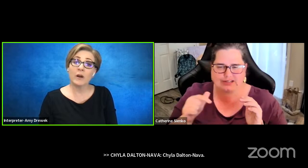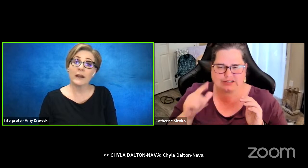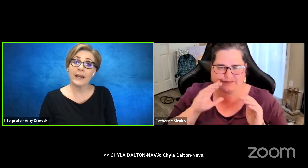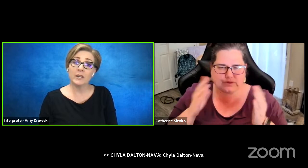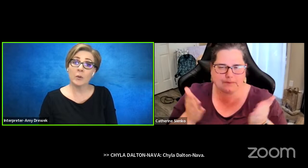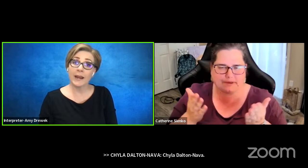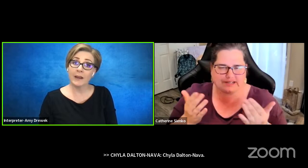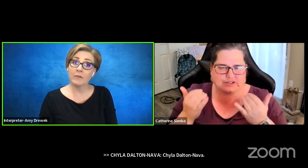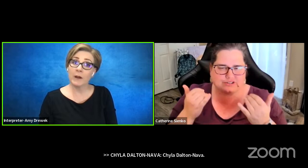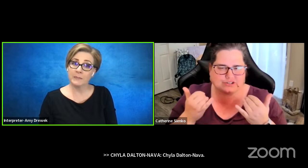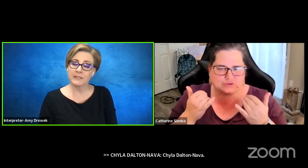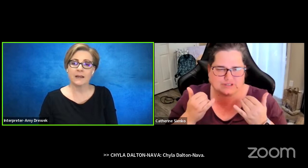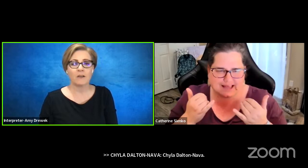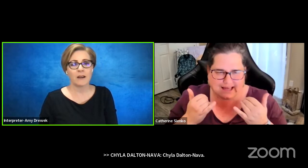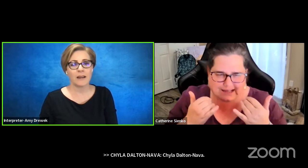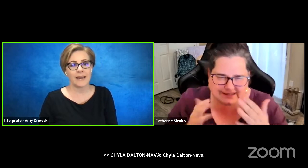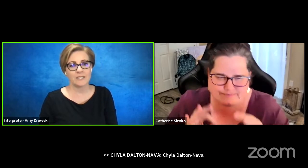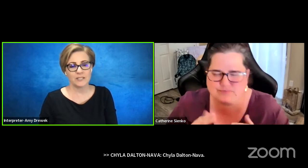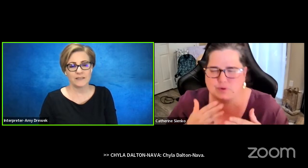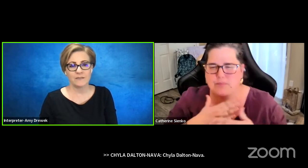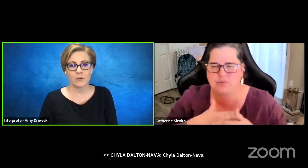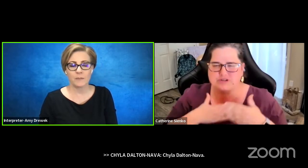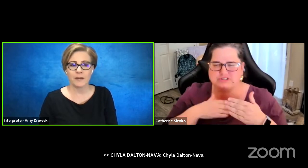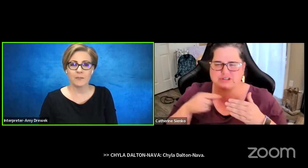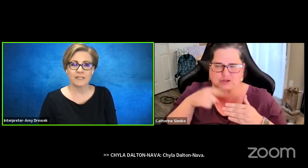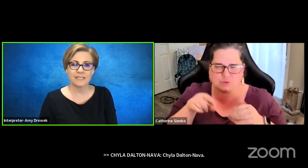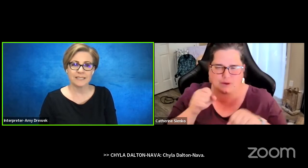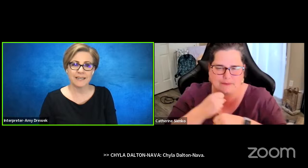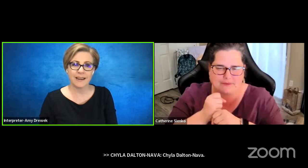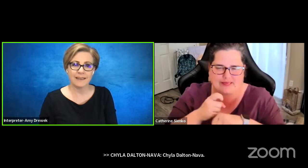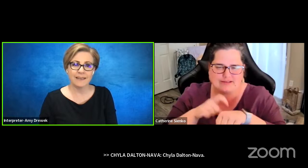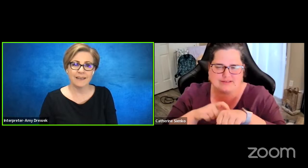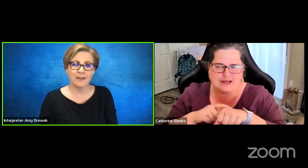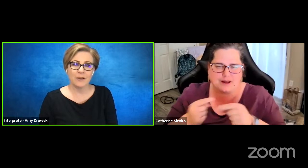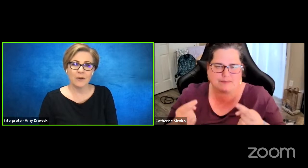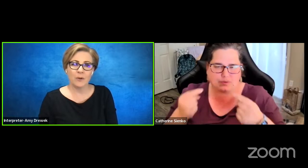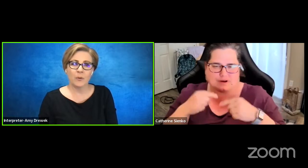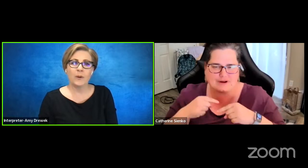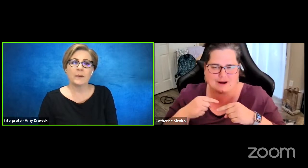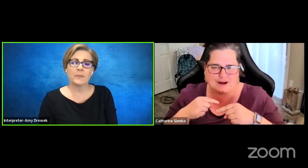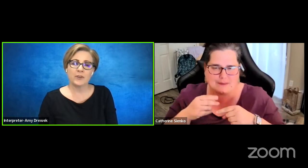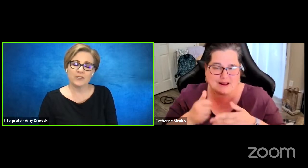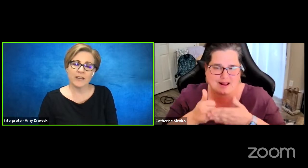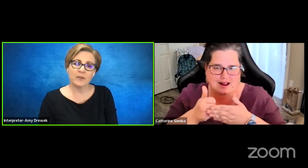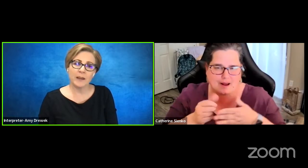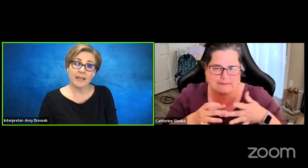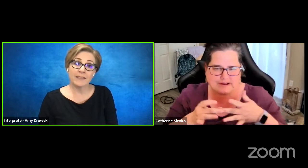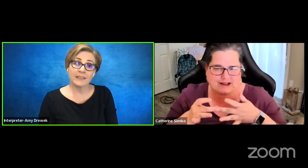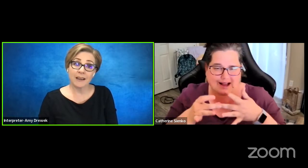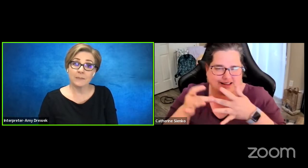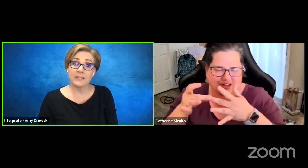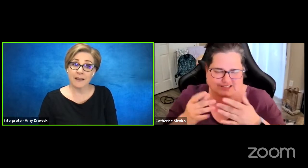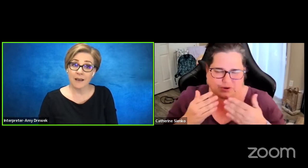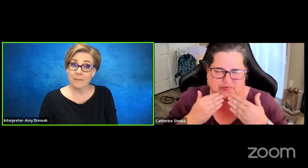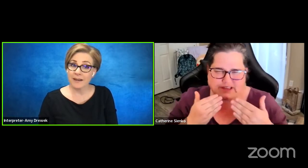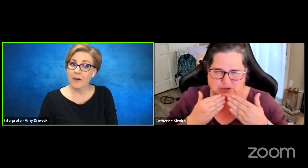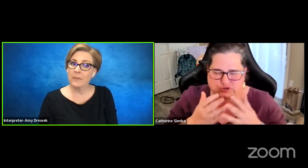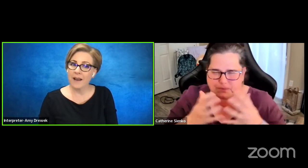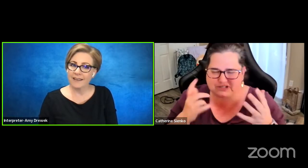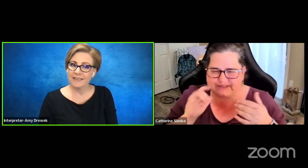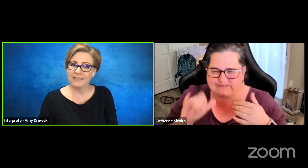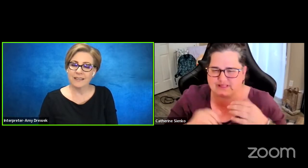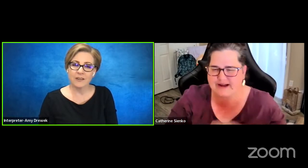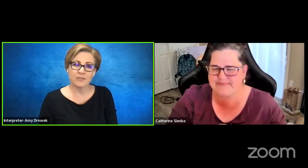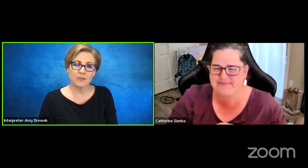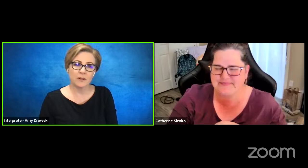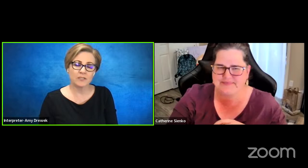And thank you to our ADOA reps and our AAG for being present today. We appreciate you making the time to come